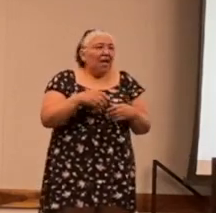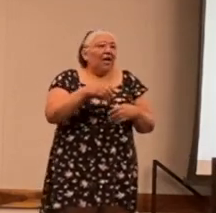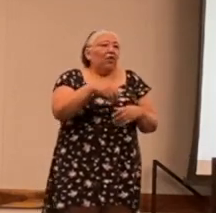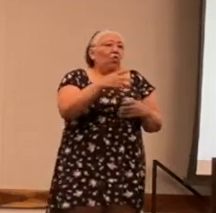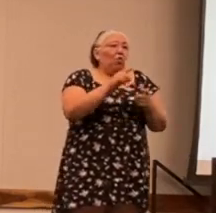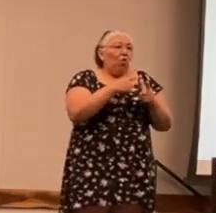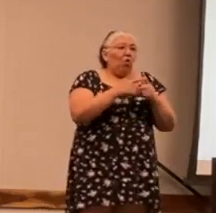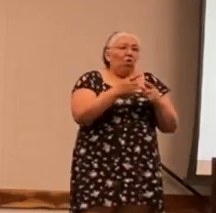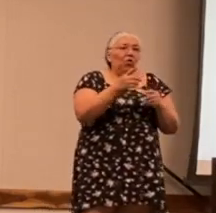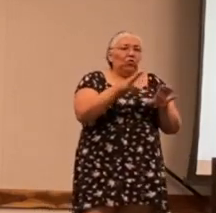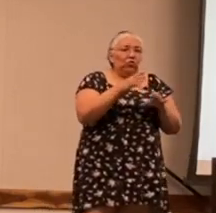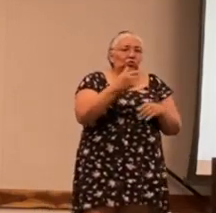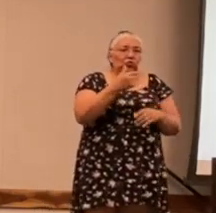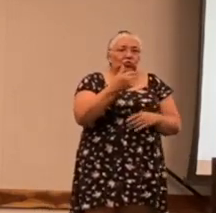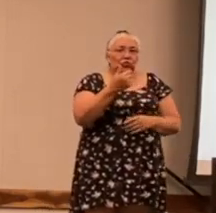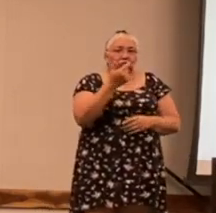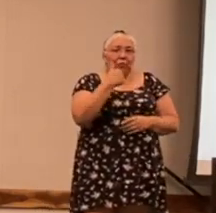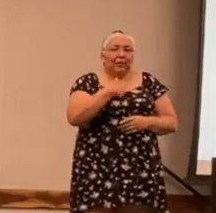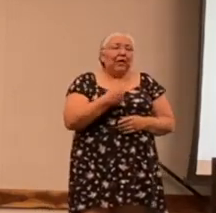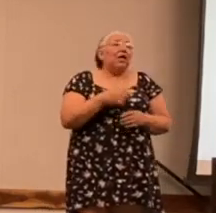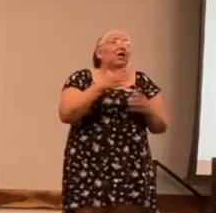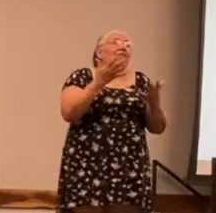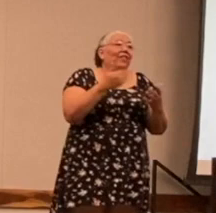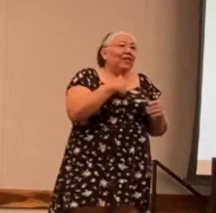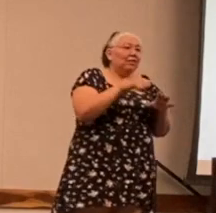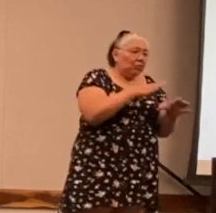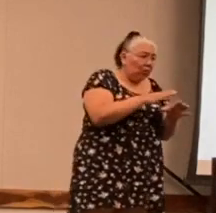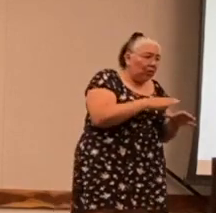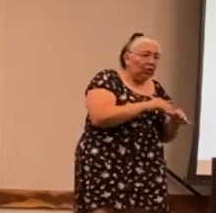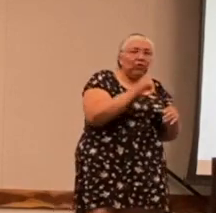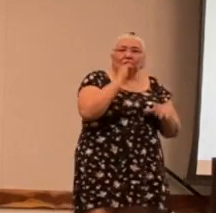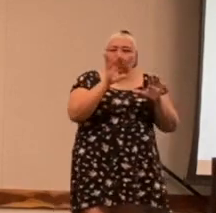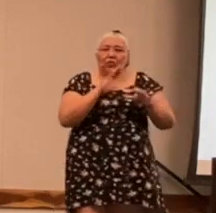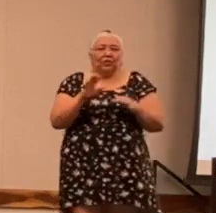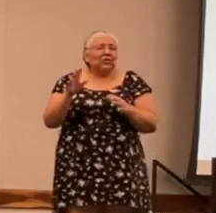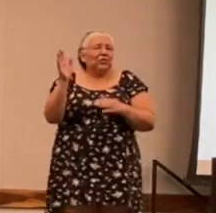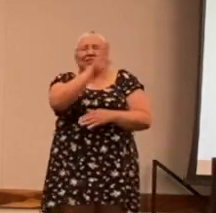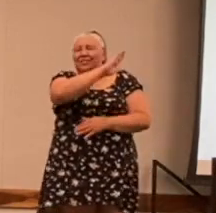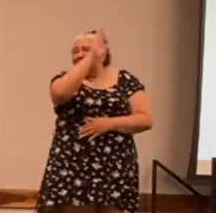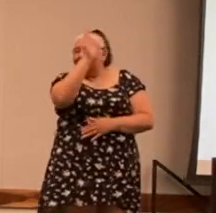things that I'm doing, things that I'm not doing. She was